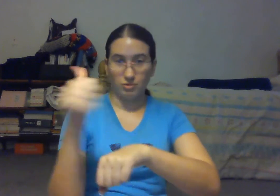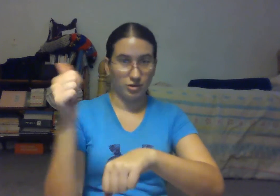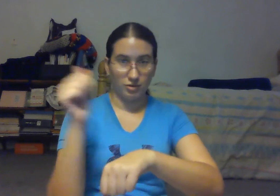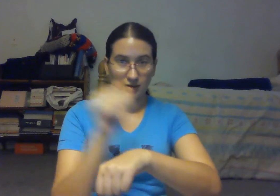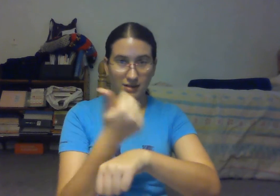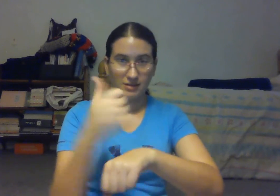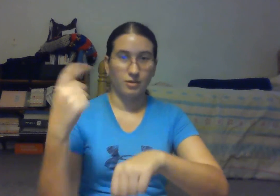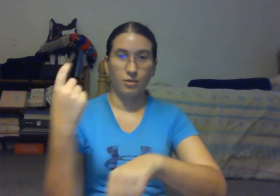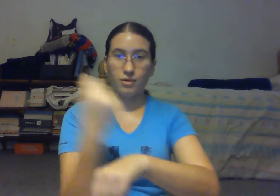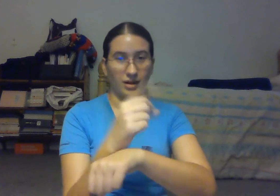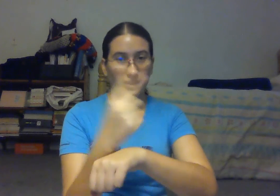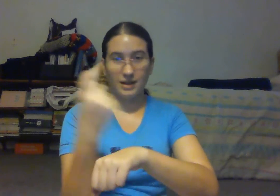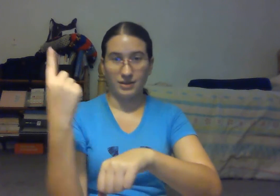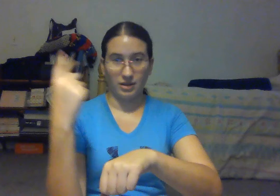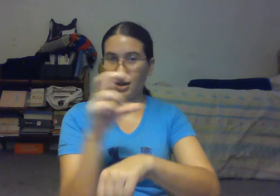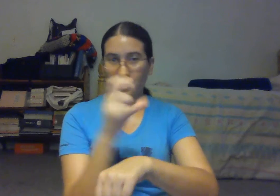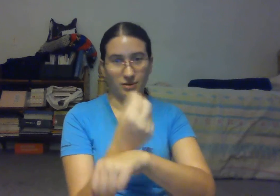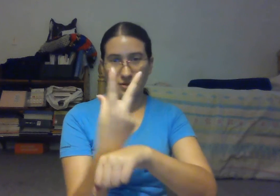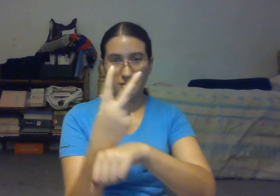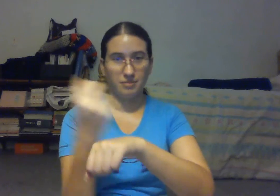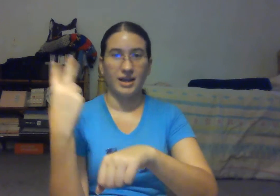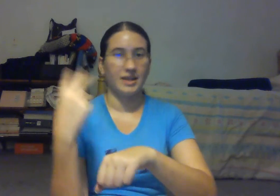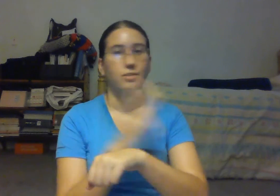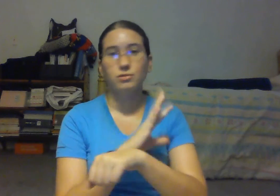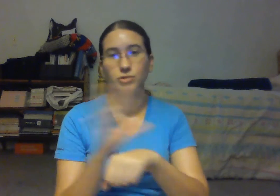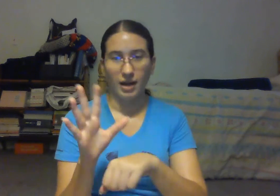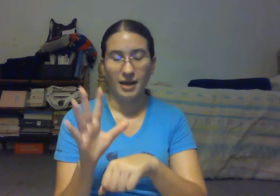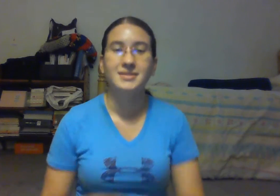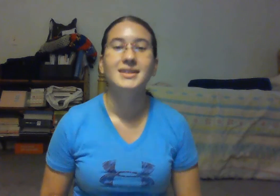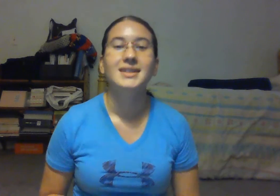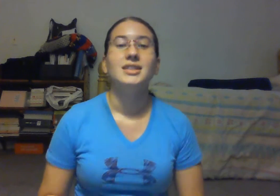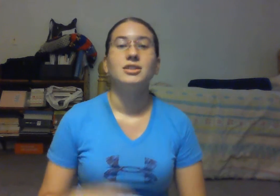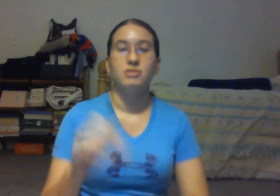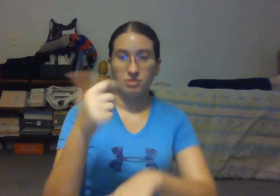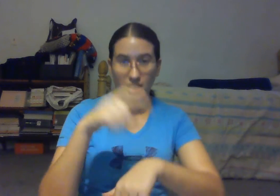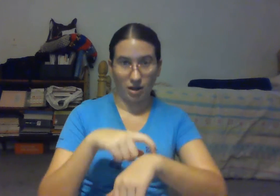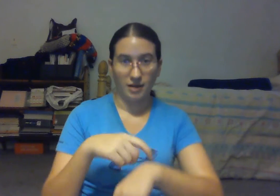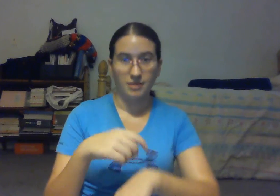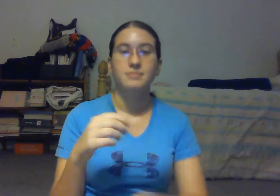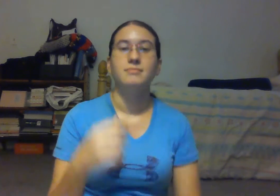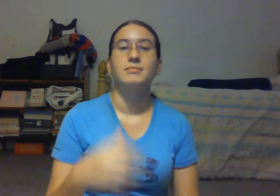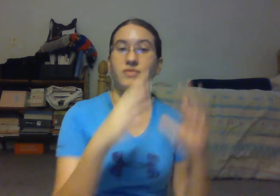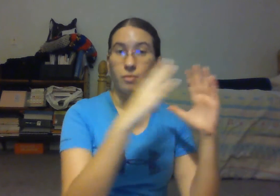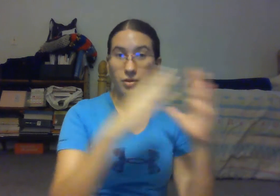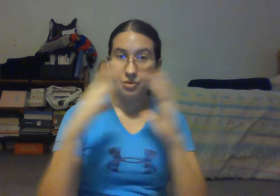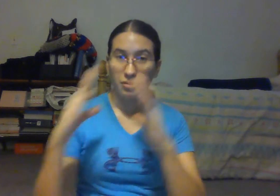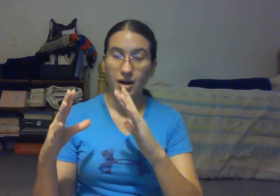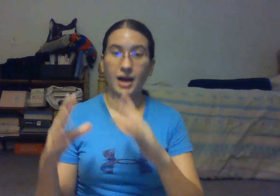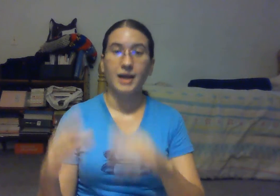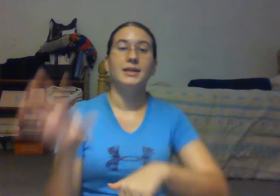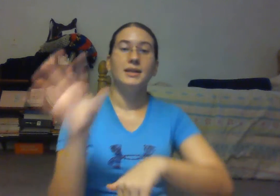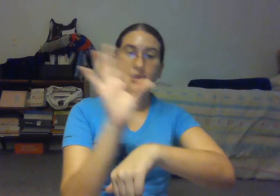do this, or 11 o'clock, or midnight. You don't do that. You do 10 o'clock. But from 1 through 9, it